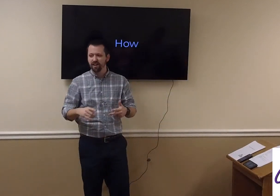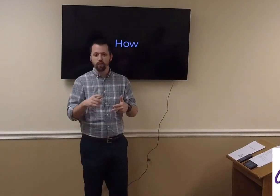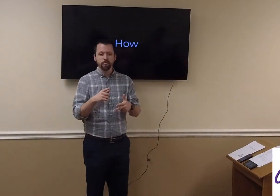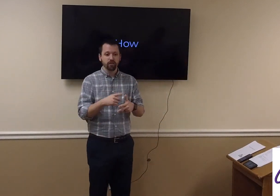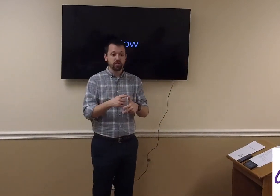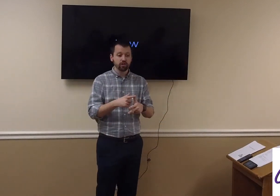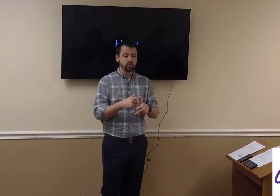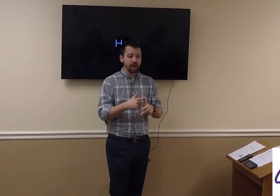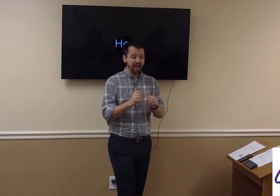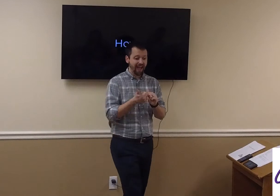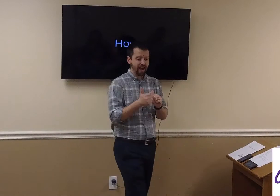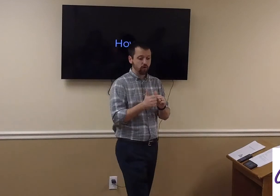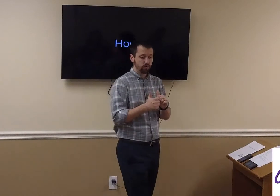So you can do how.